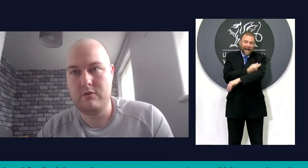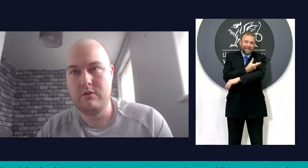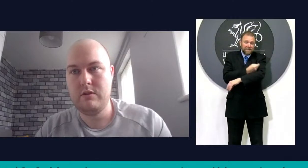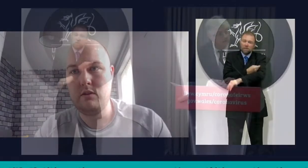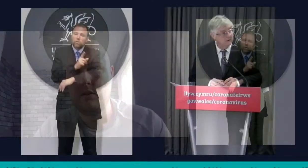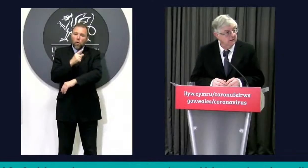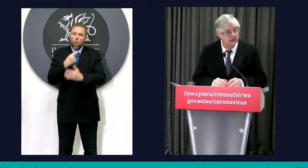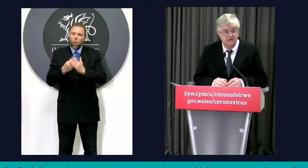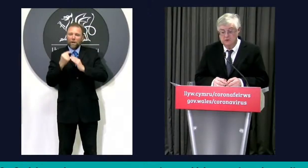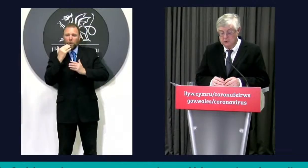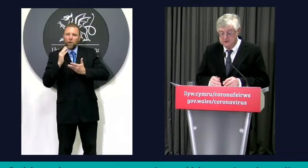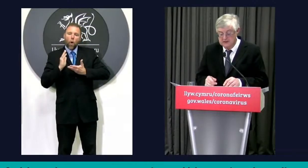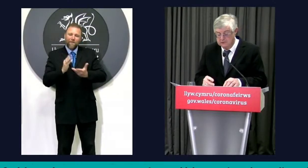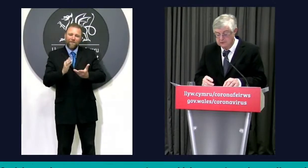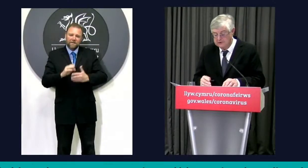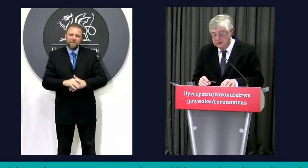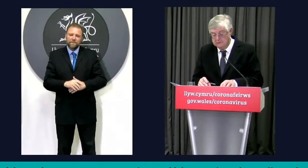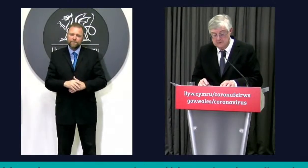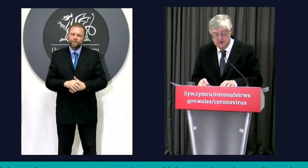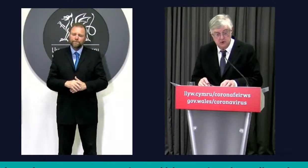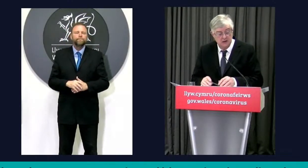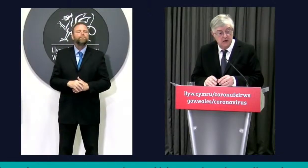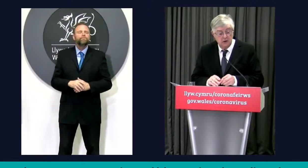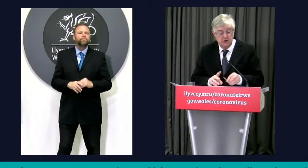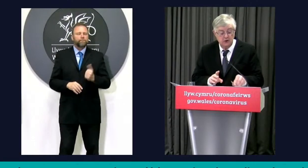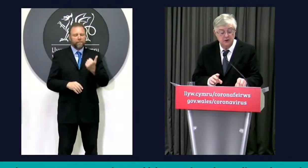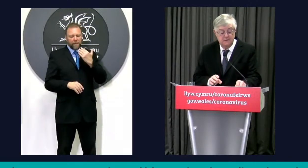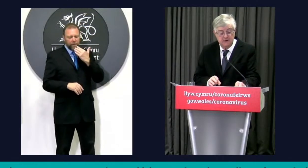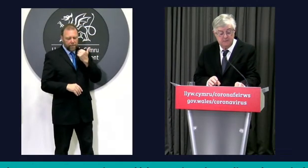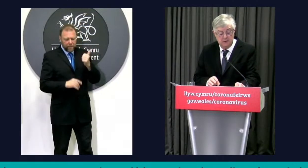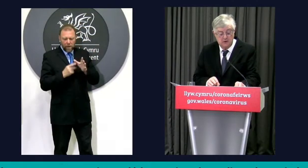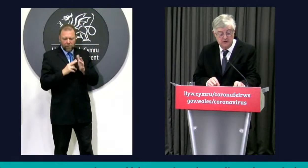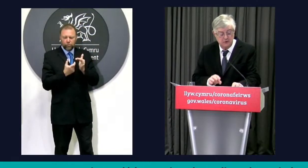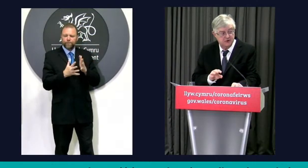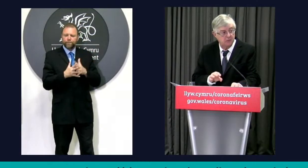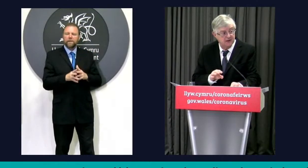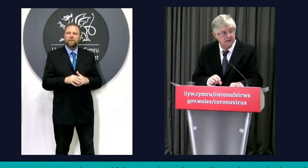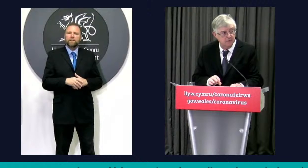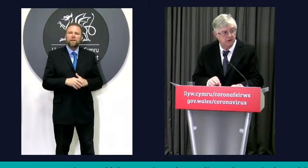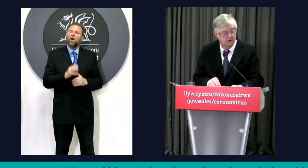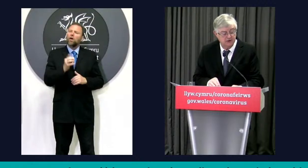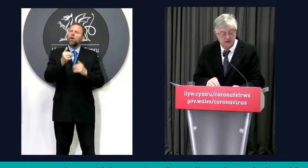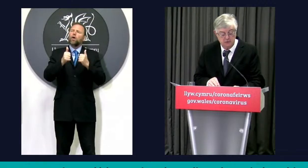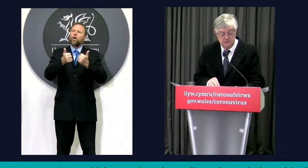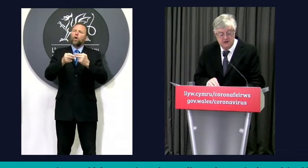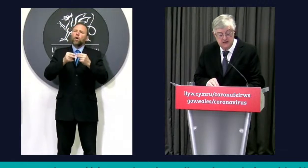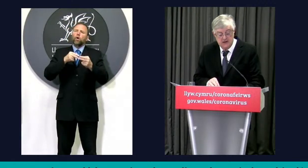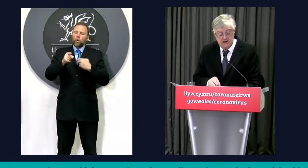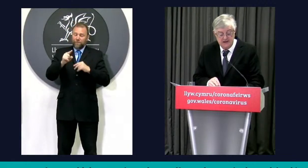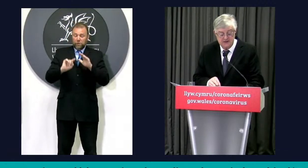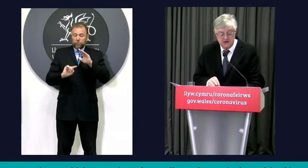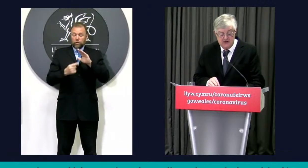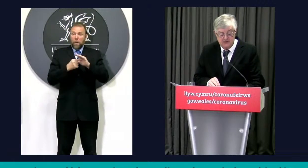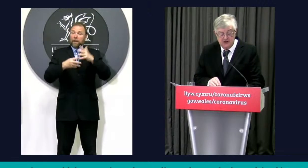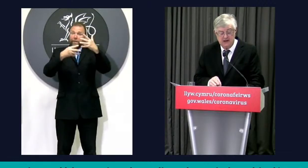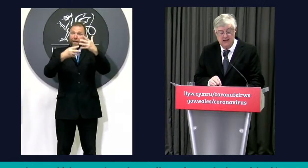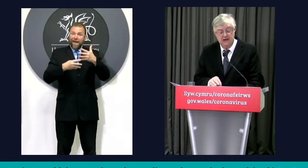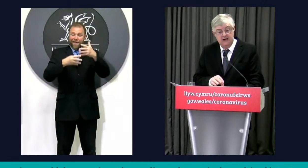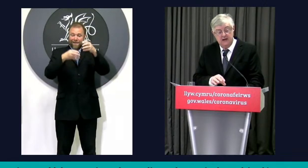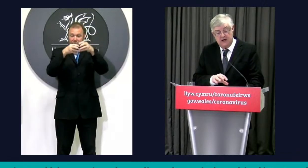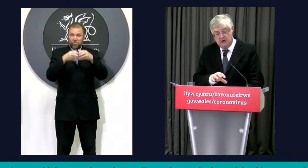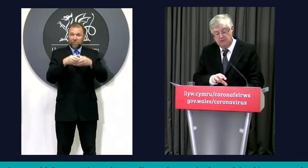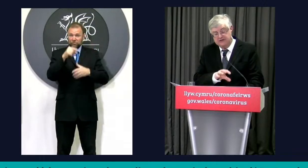offered? Yes, of course, Andrew. Thank you very much. Look, the good news for people who are in those top 9 priority groups is that